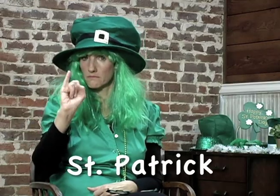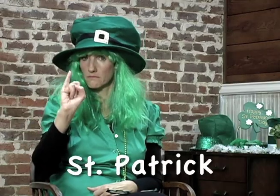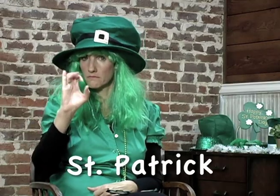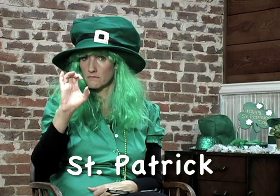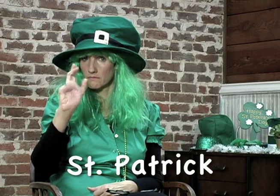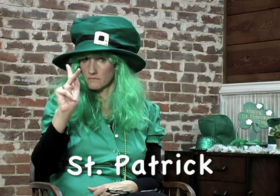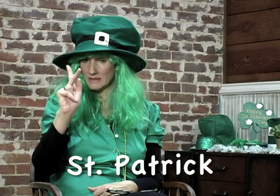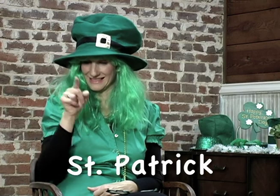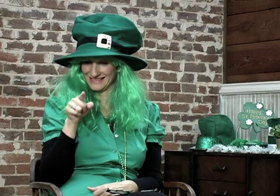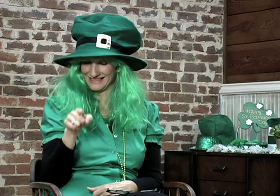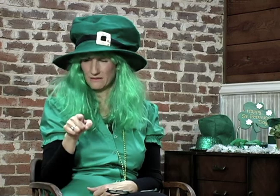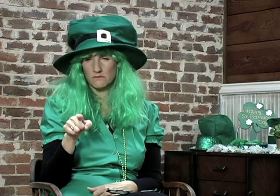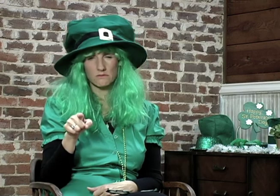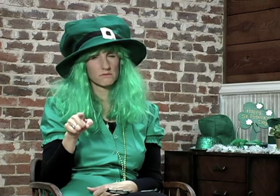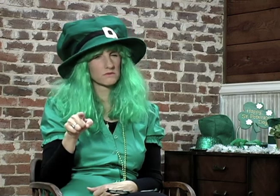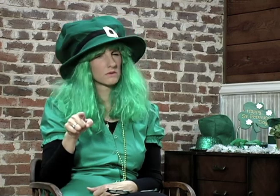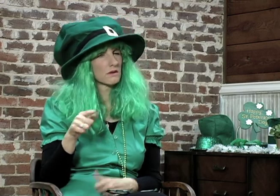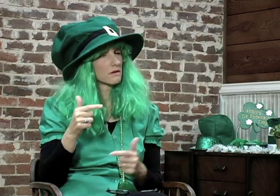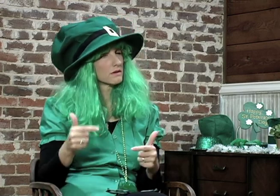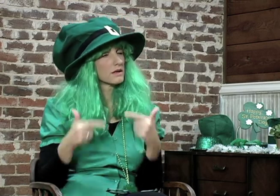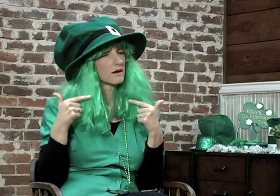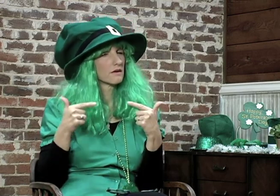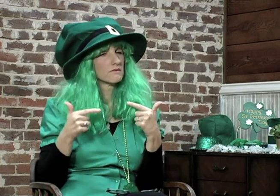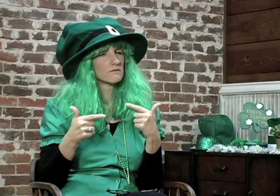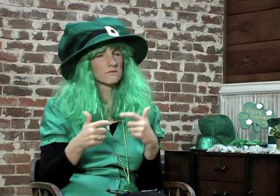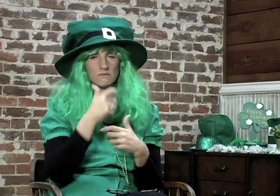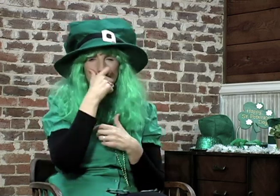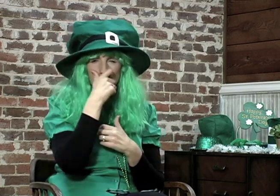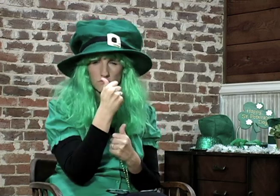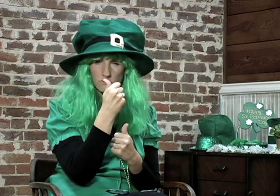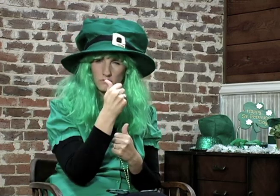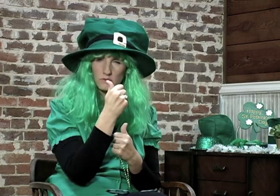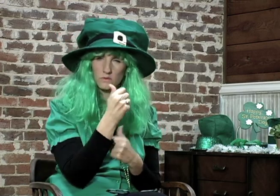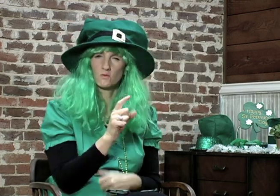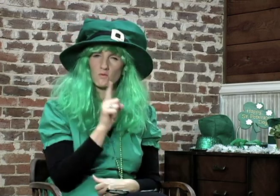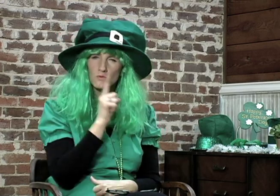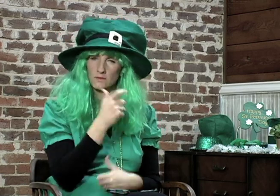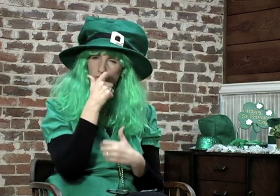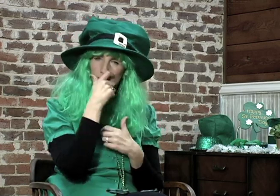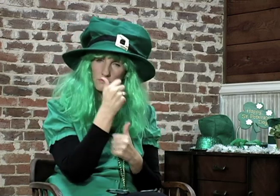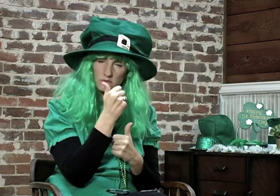St. Patrick, he lived an interesting life.